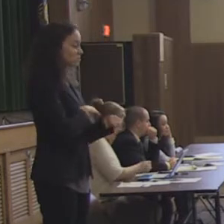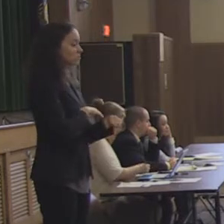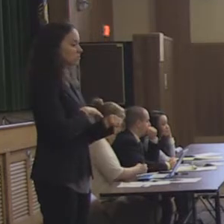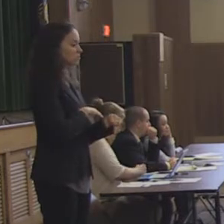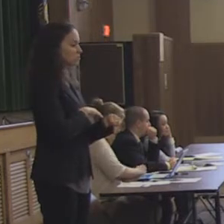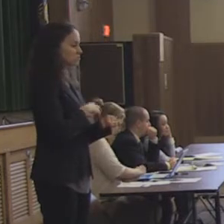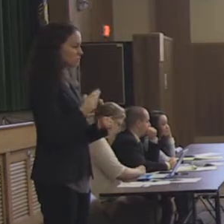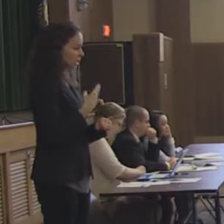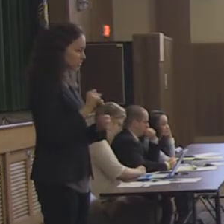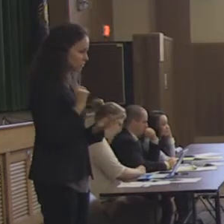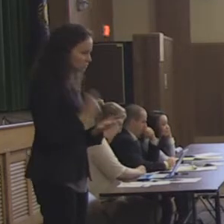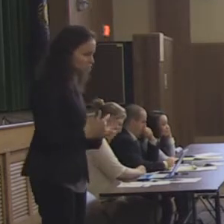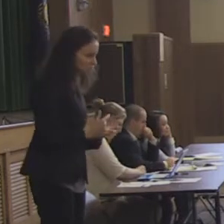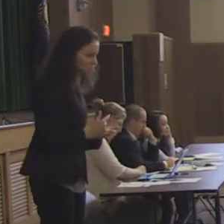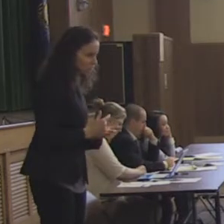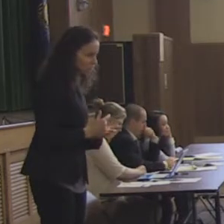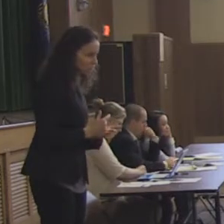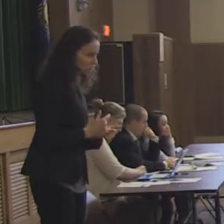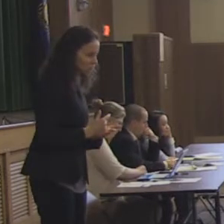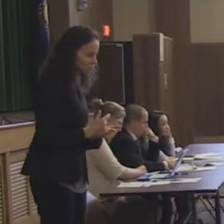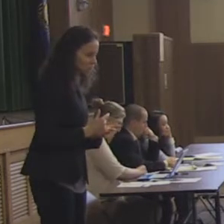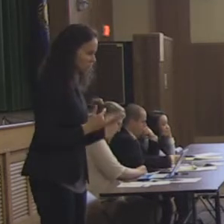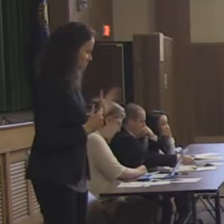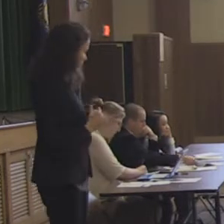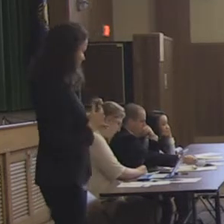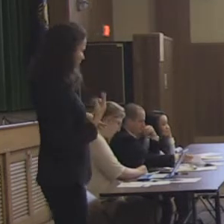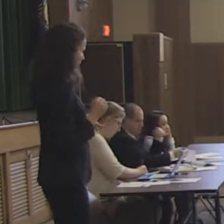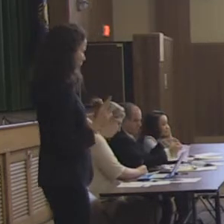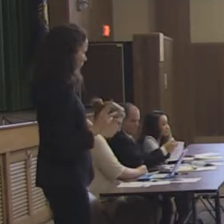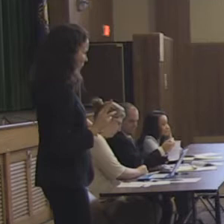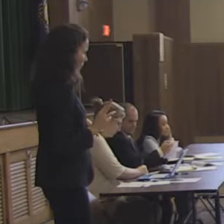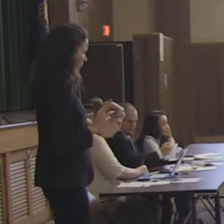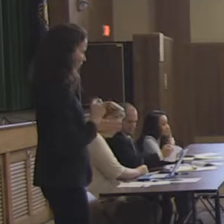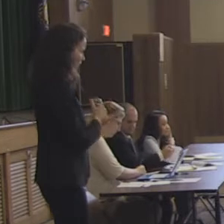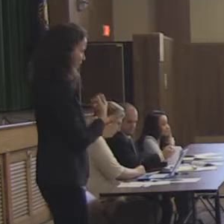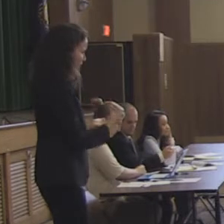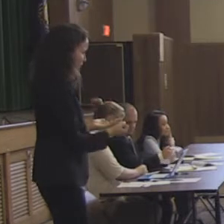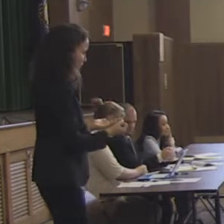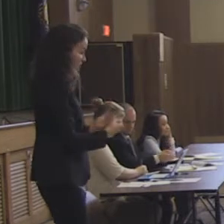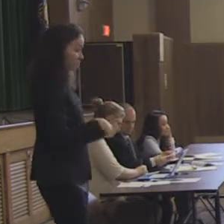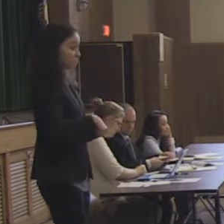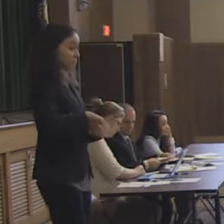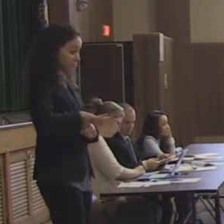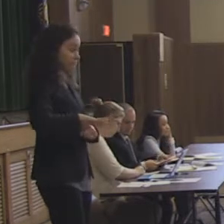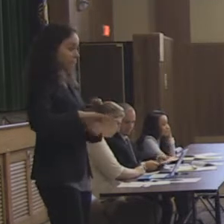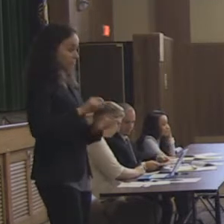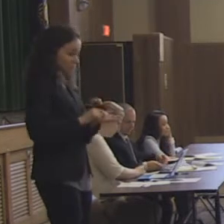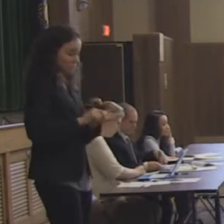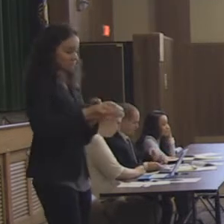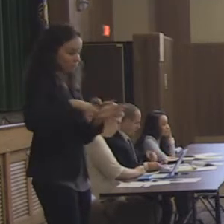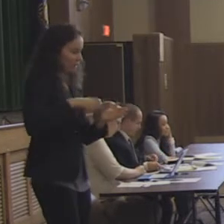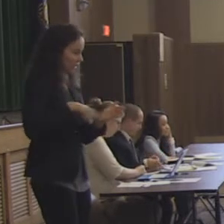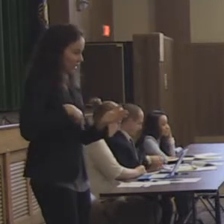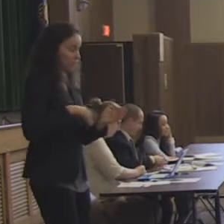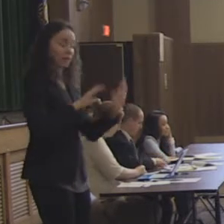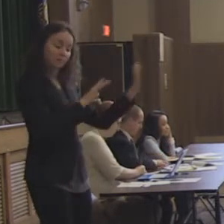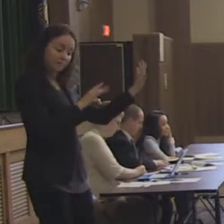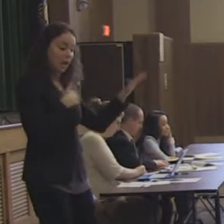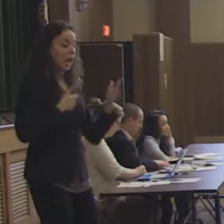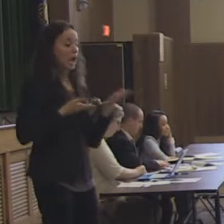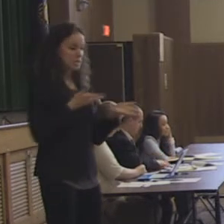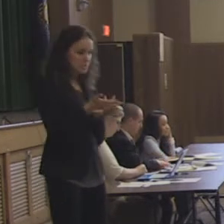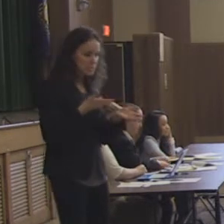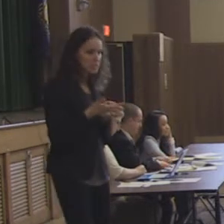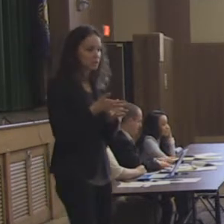diploma. How that happens, I don't know, but in any event, I work with these individuals. I see them struggle, I see